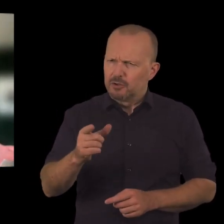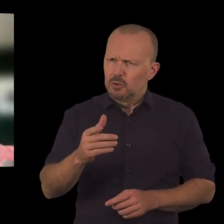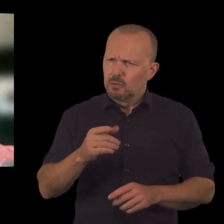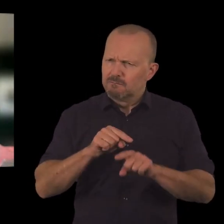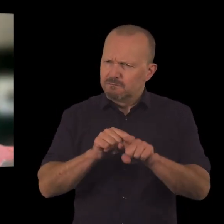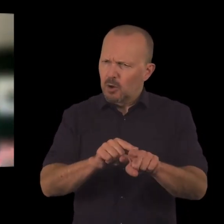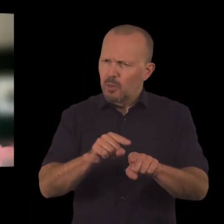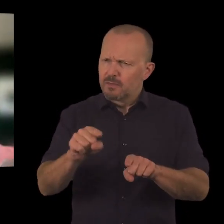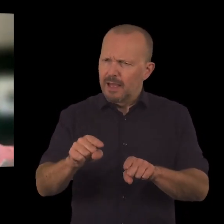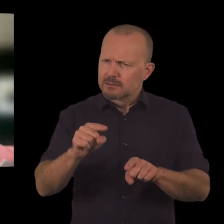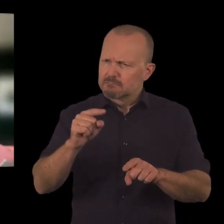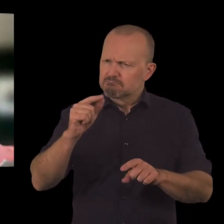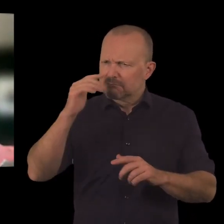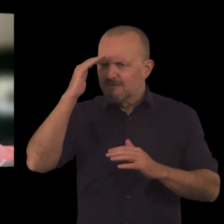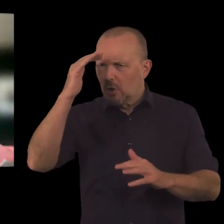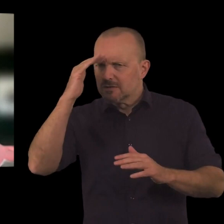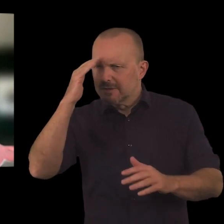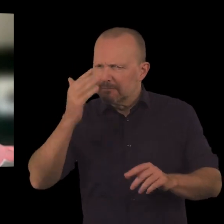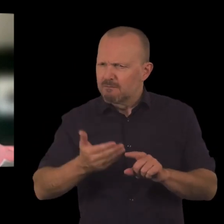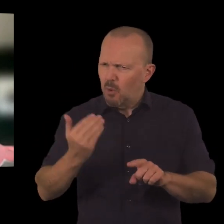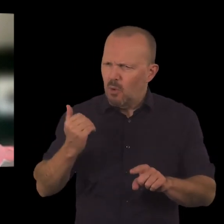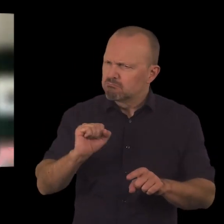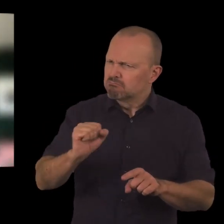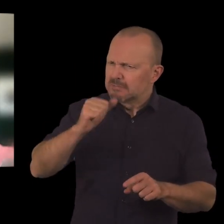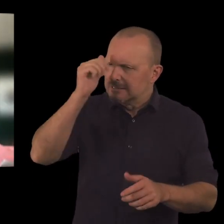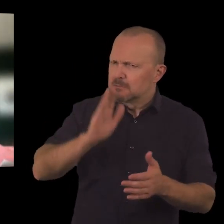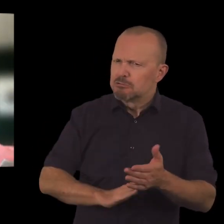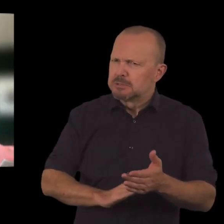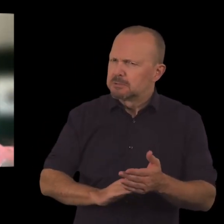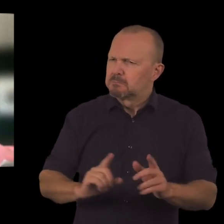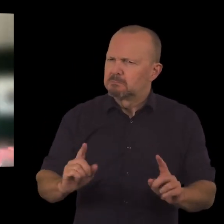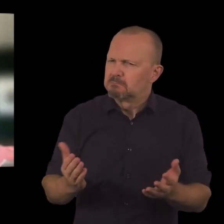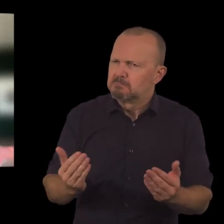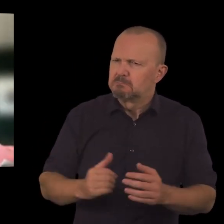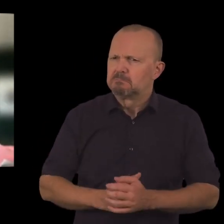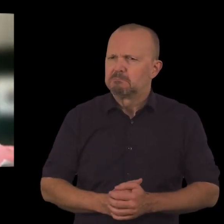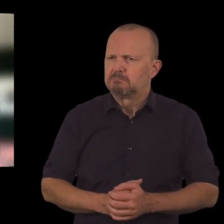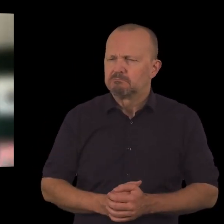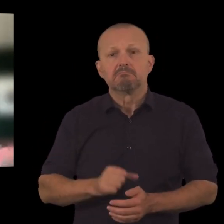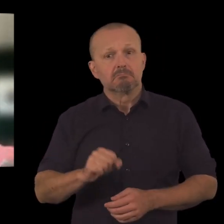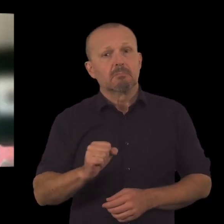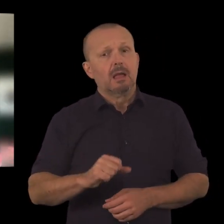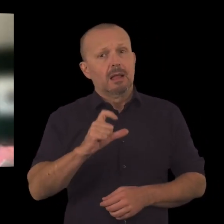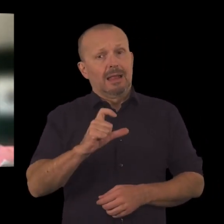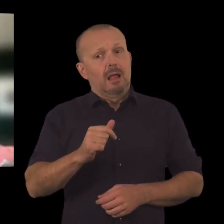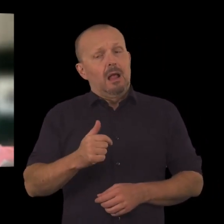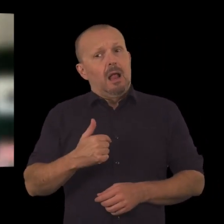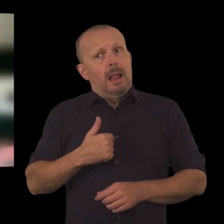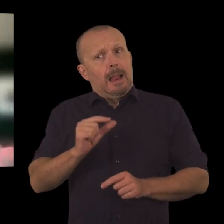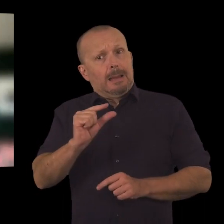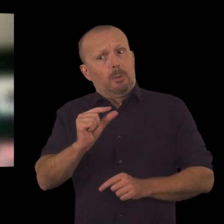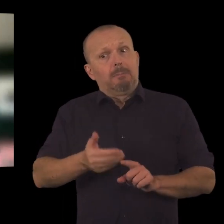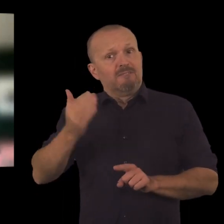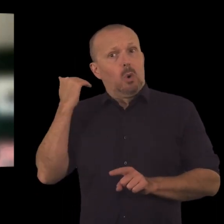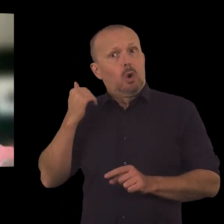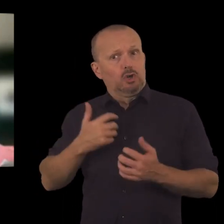now, quite a contemporary educational theory that lots of schools are working